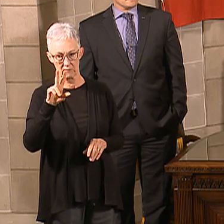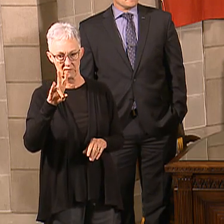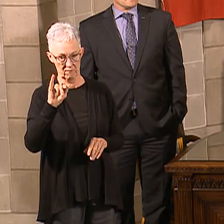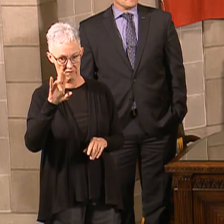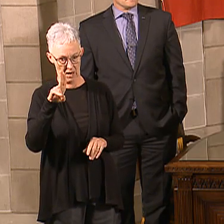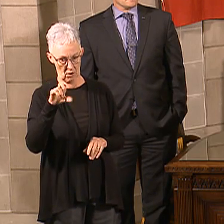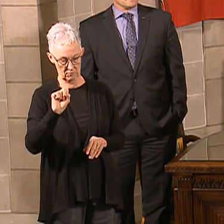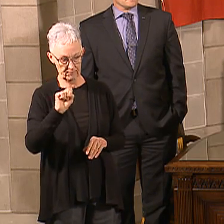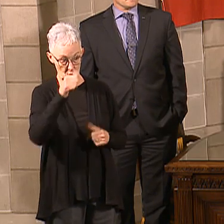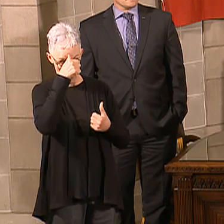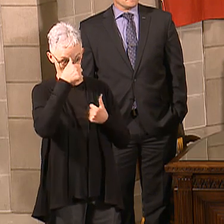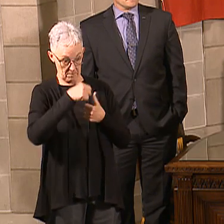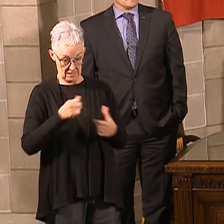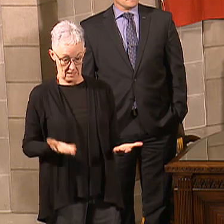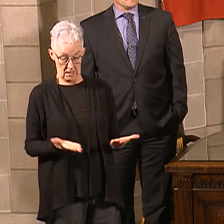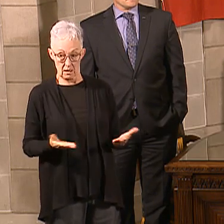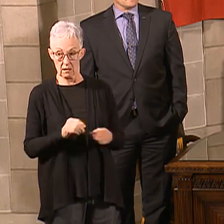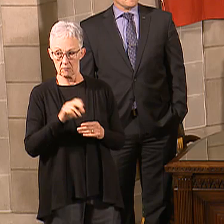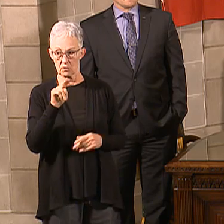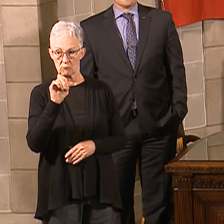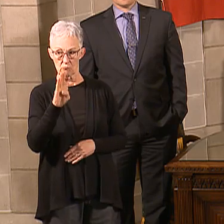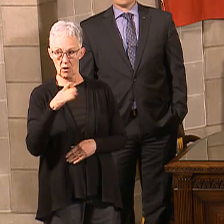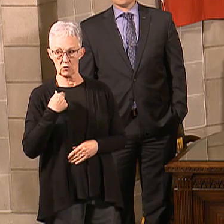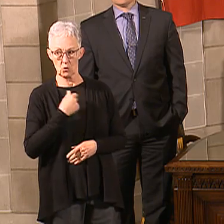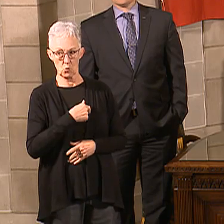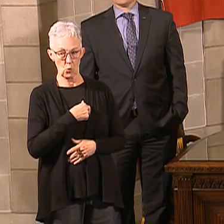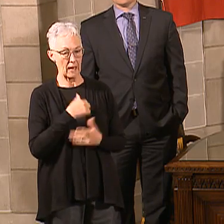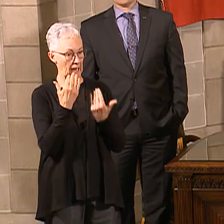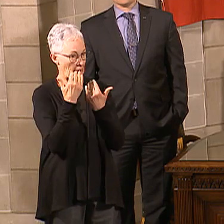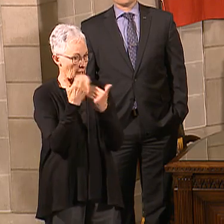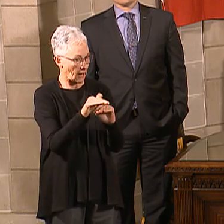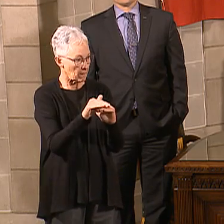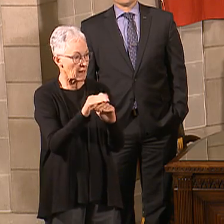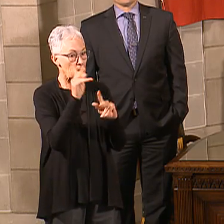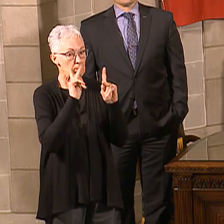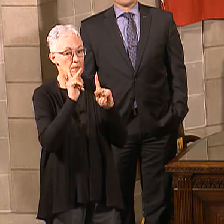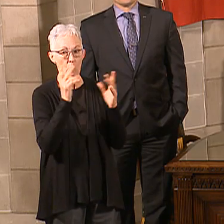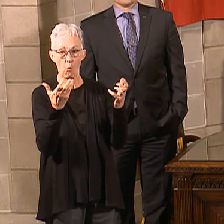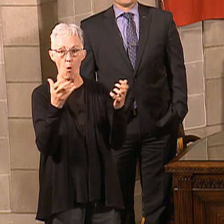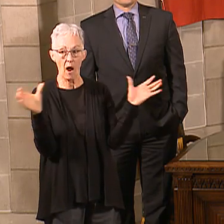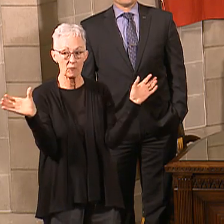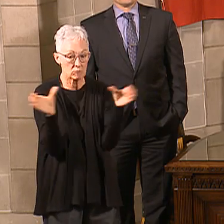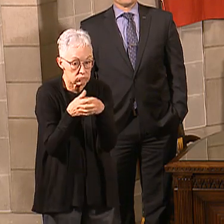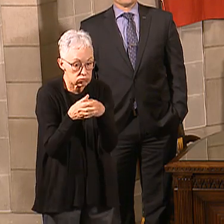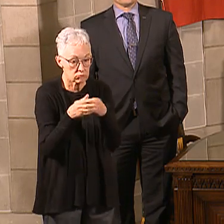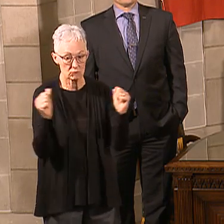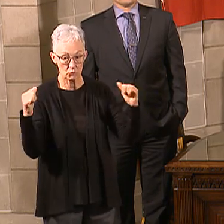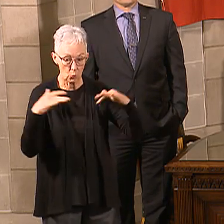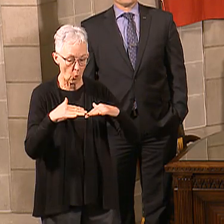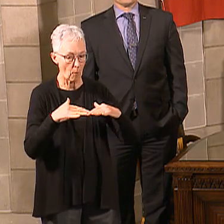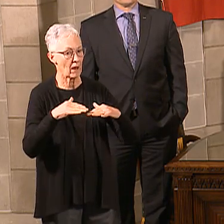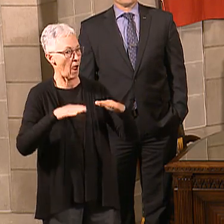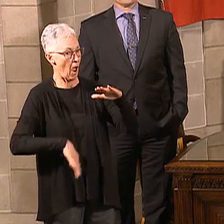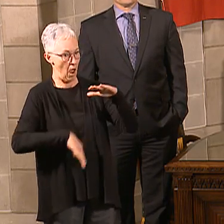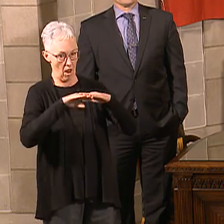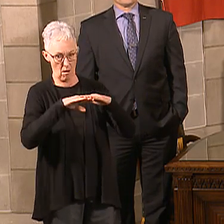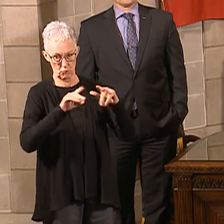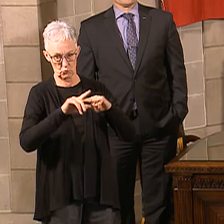we have implemented here in the state of Nebraska. And Nebraskans all across the state have stepped up to meet that